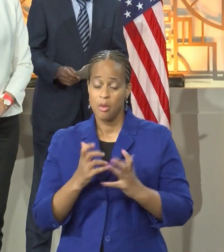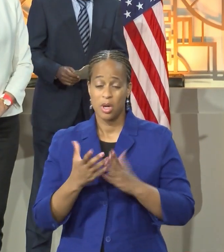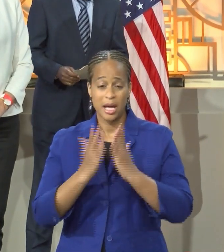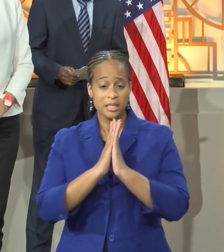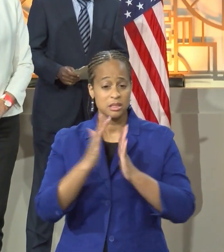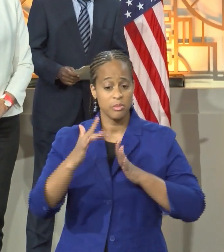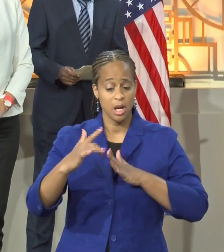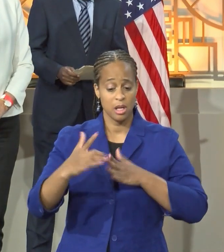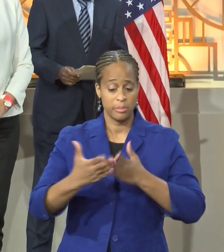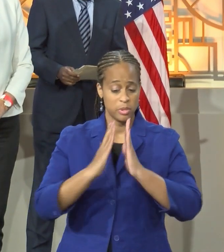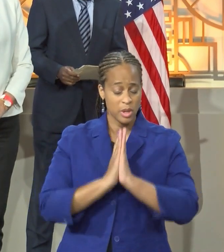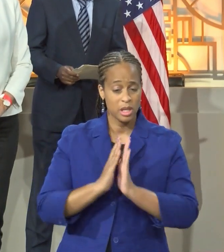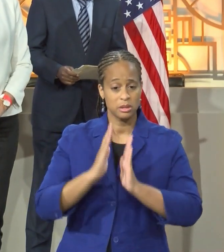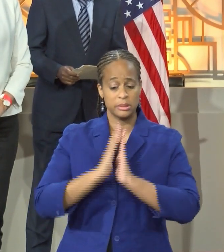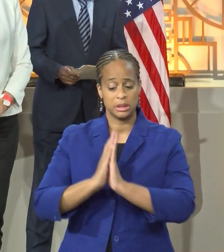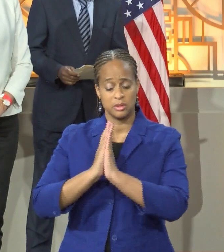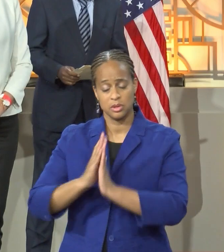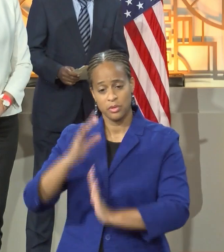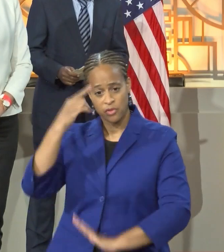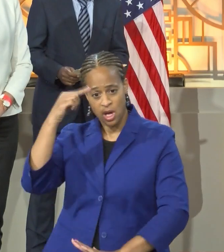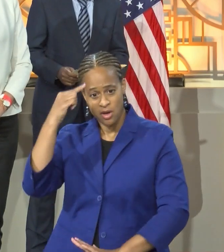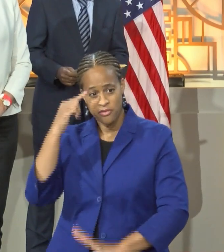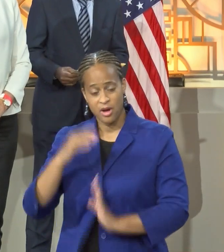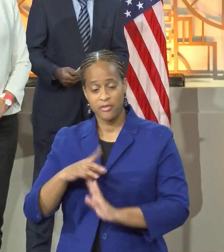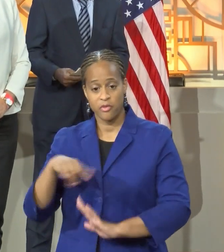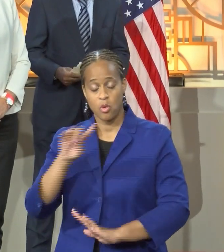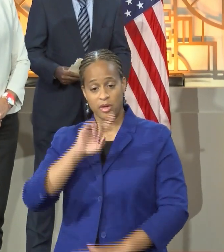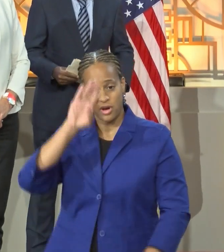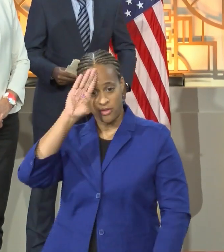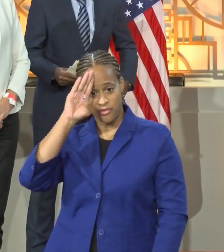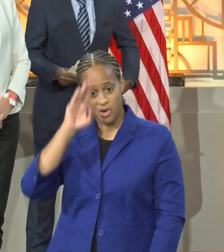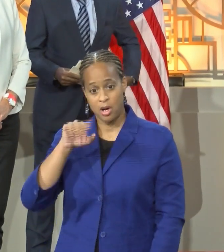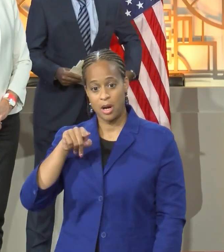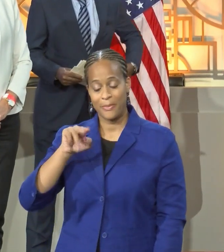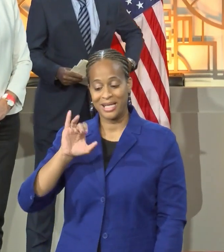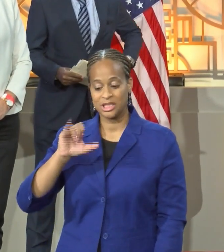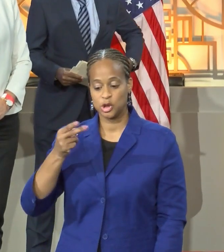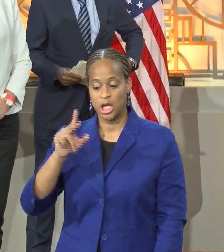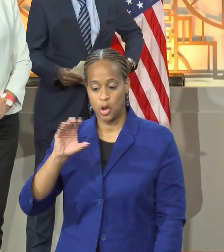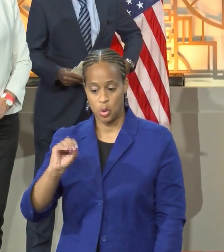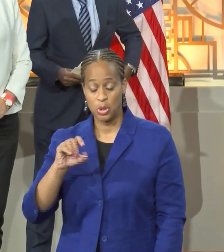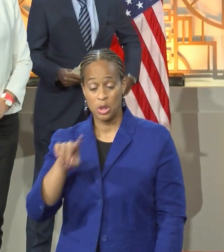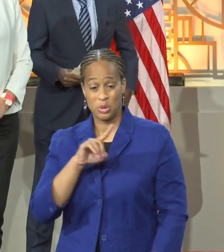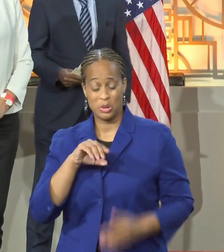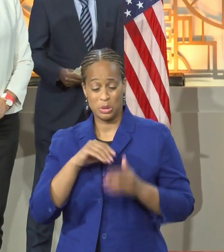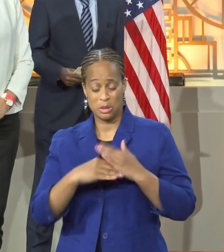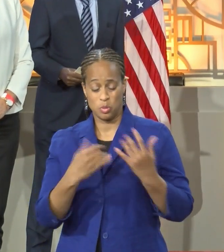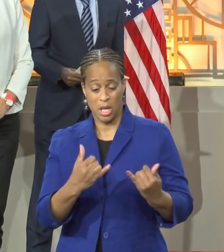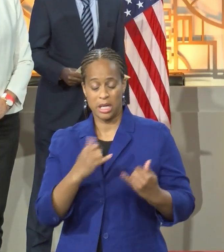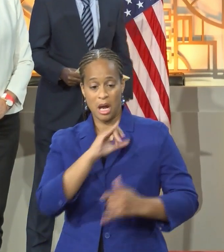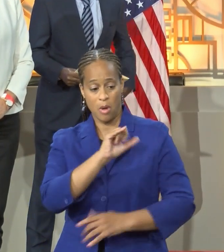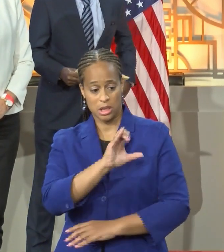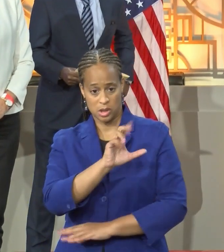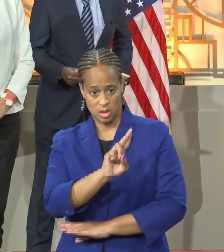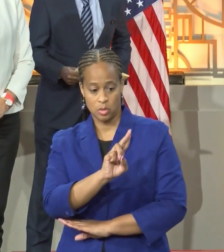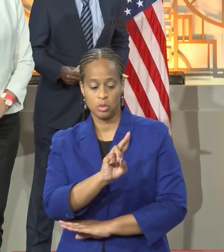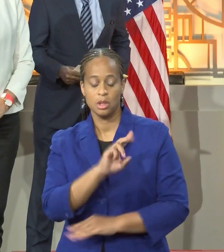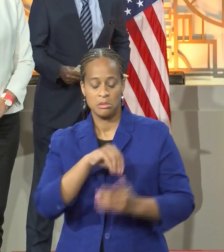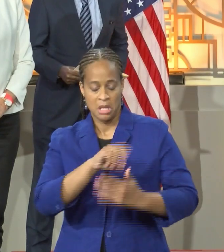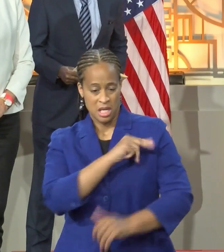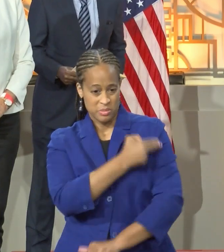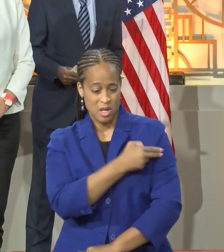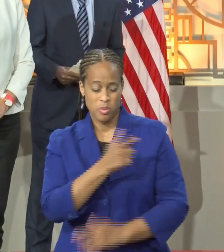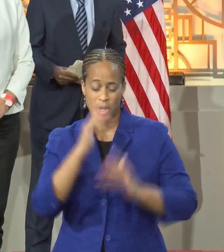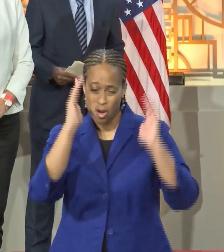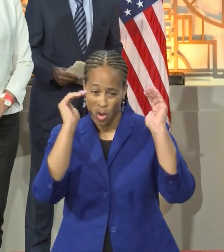call for prayers for veteran firefighter Pacheco, who is in ICU. We're hoping